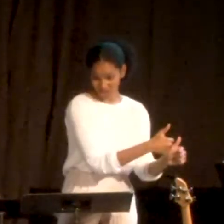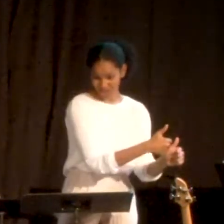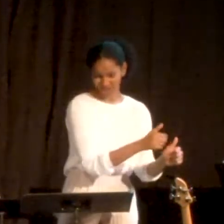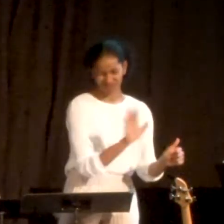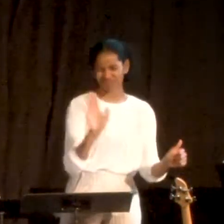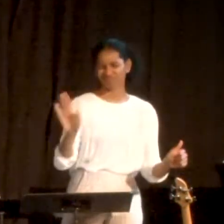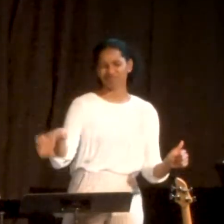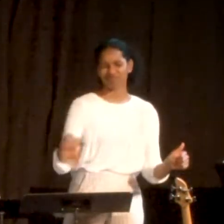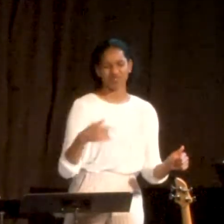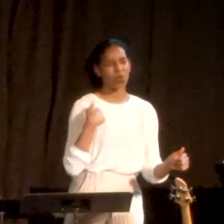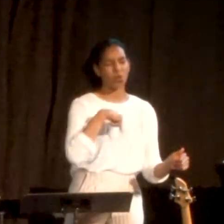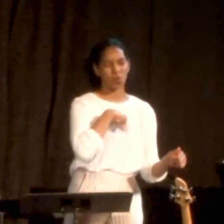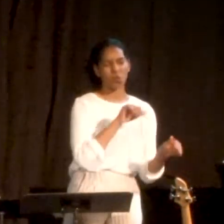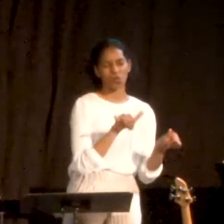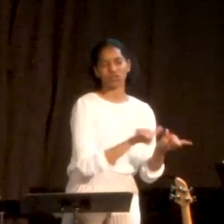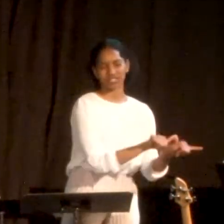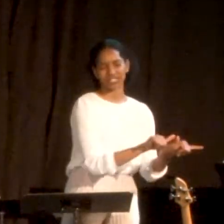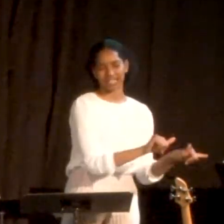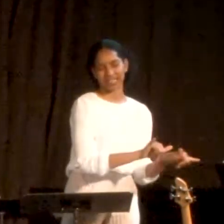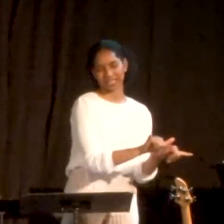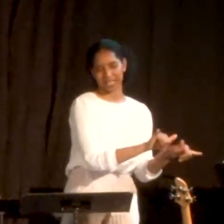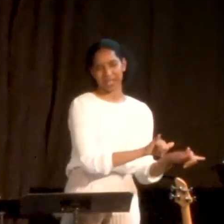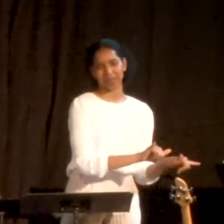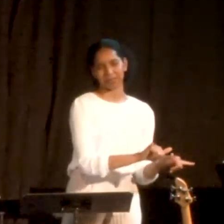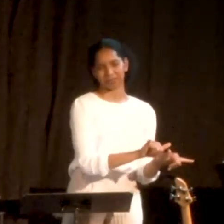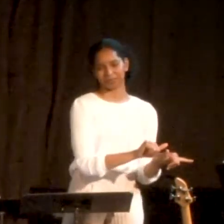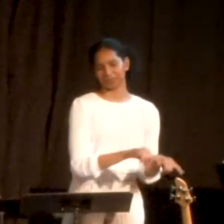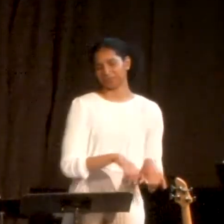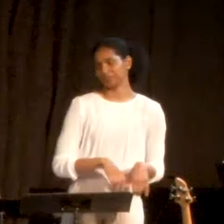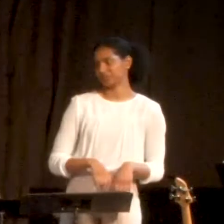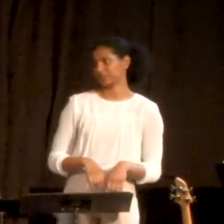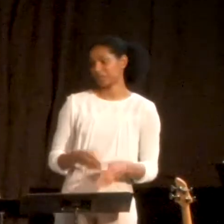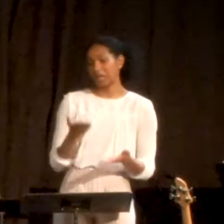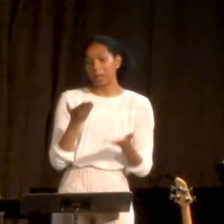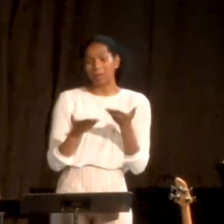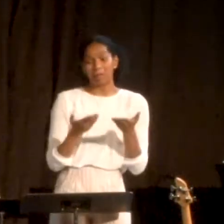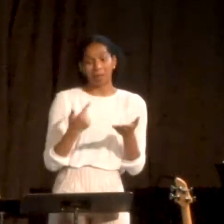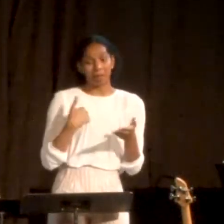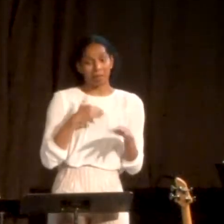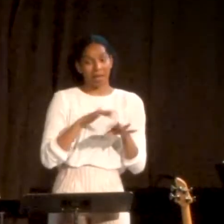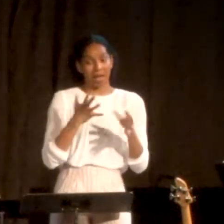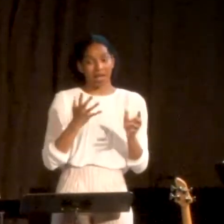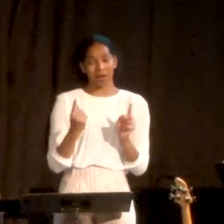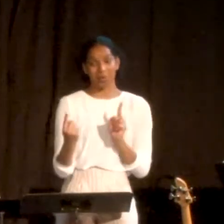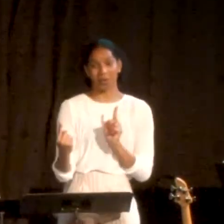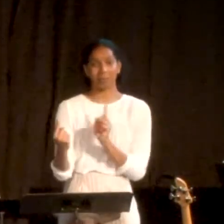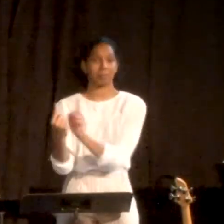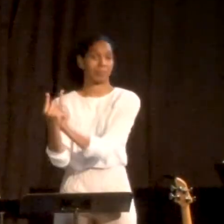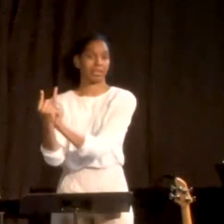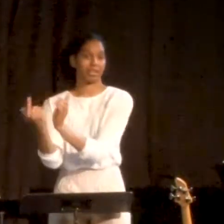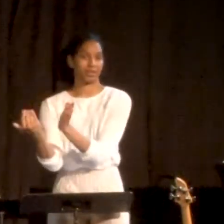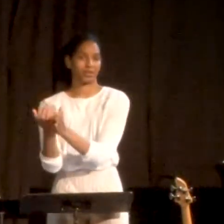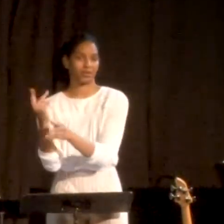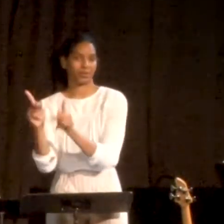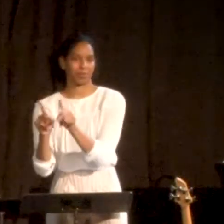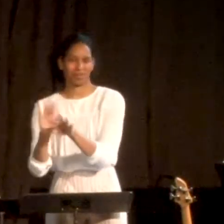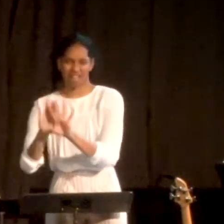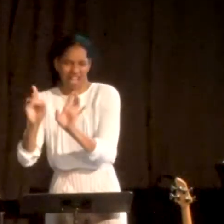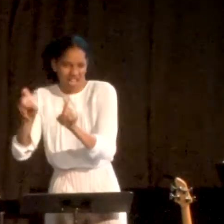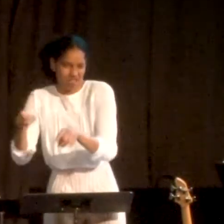quite frankly, I might not have the opportunity or willingness to even meet a lot of newcomers.